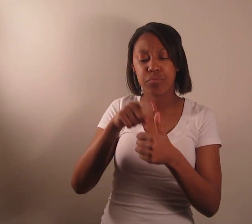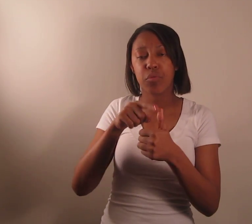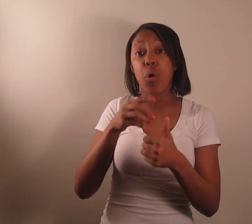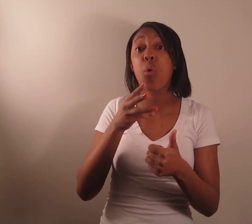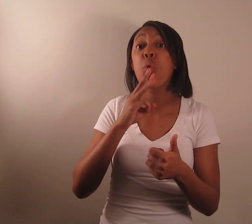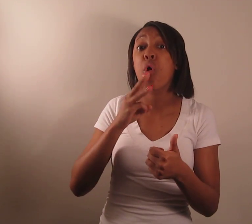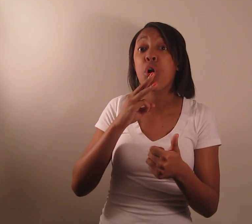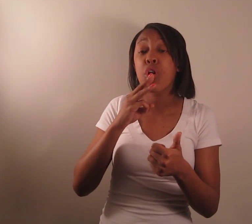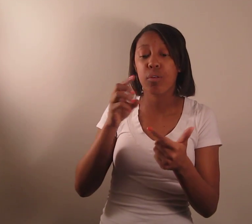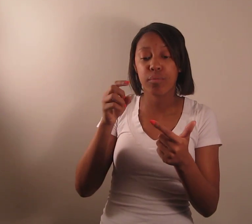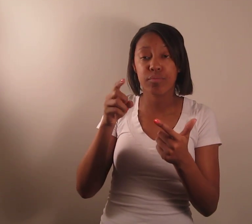What else?